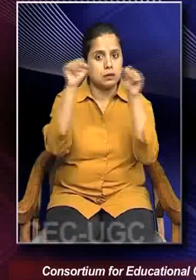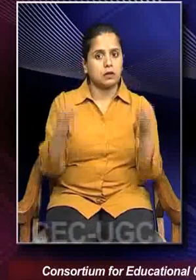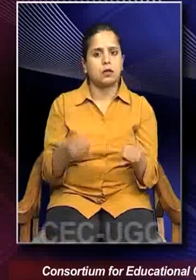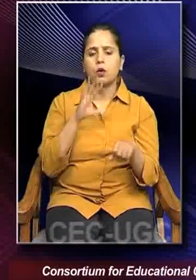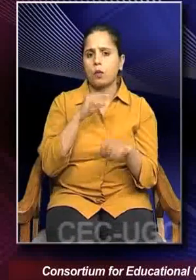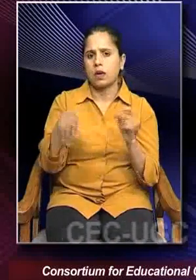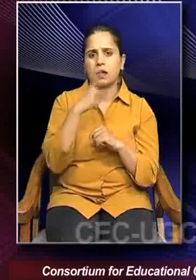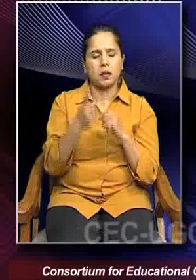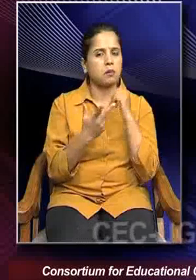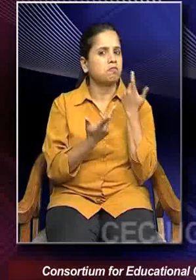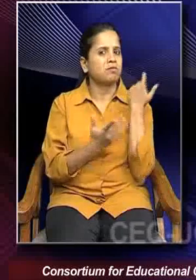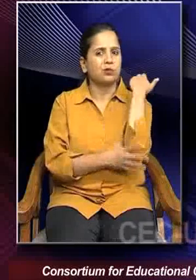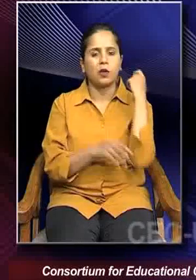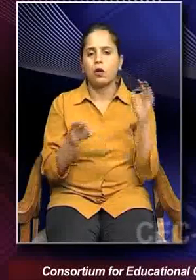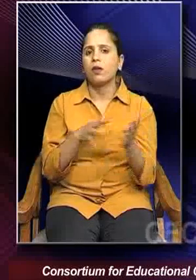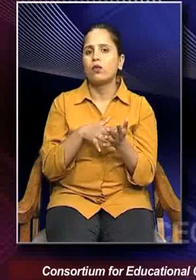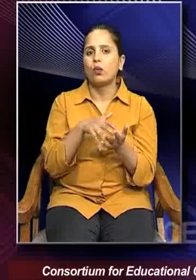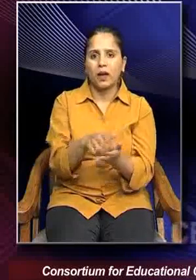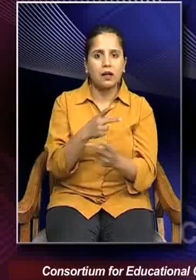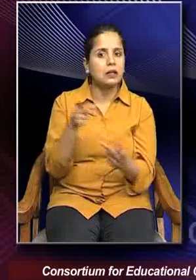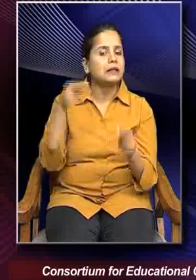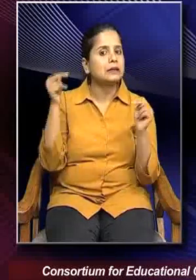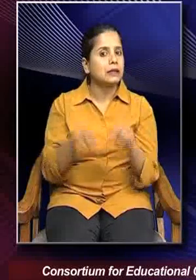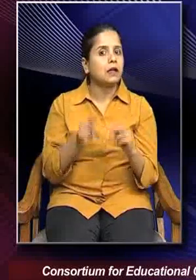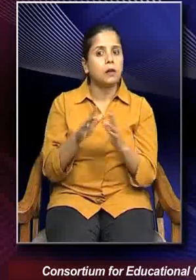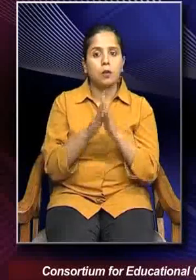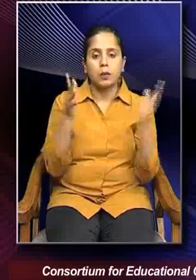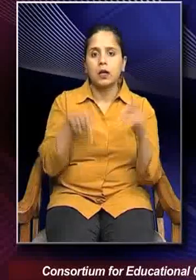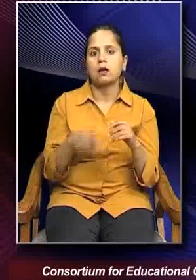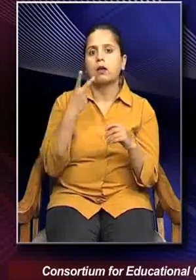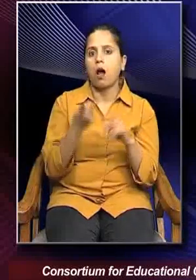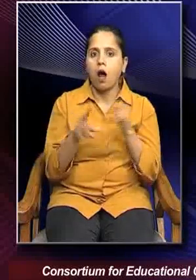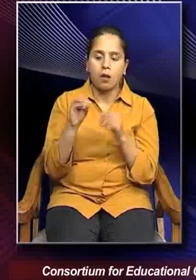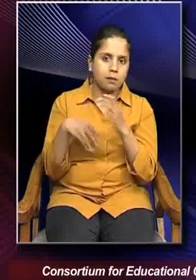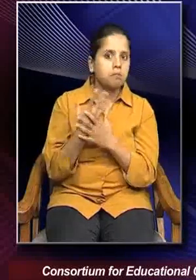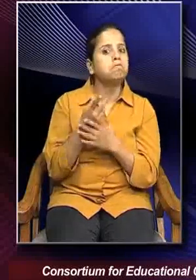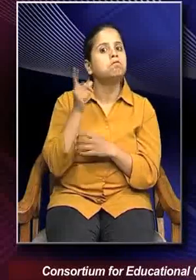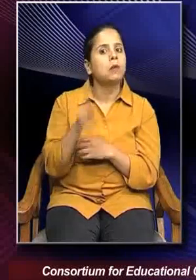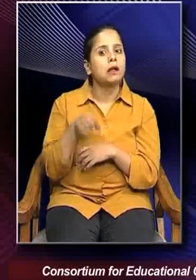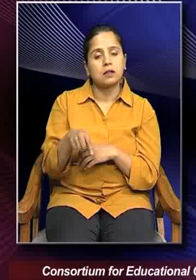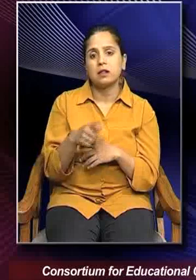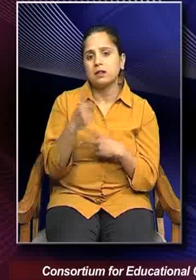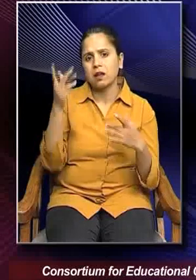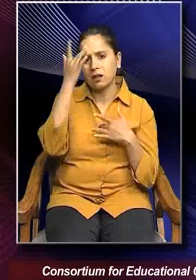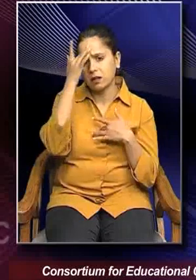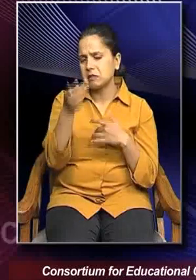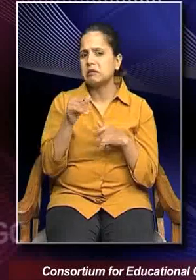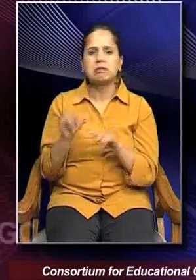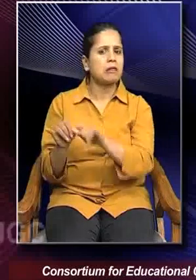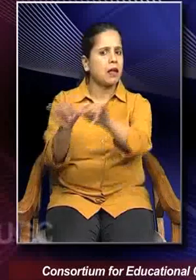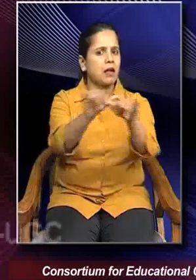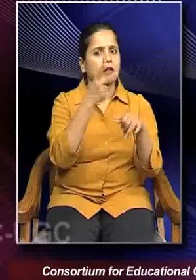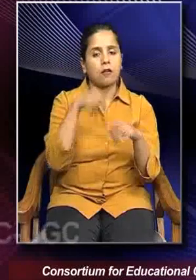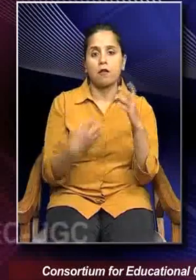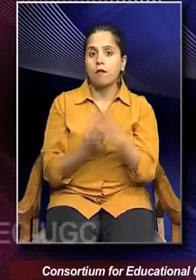very poor and weak, and basically it requires a lot of rejuvenation, and therefore disease is common, and we find that